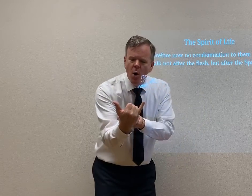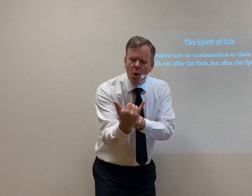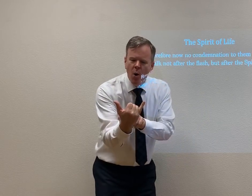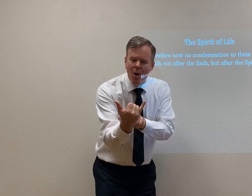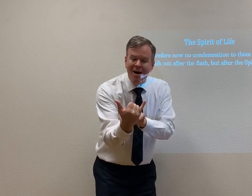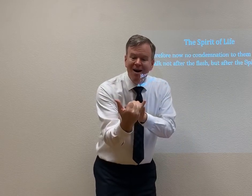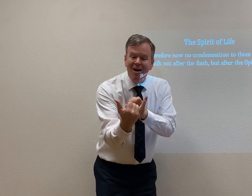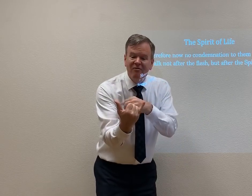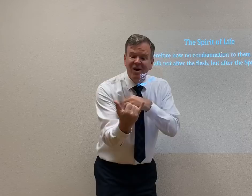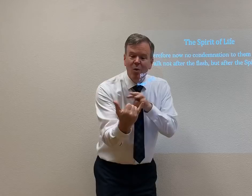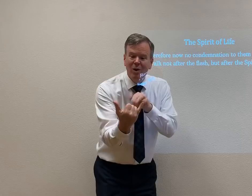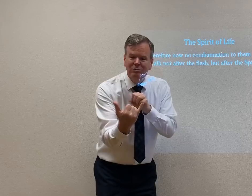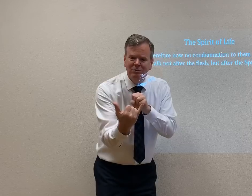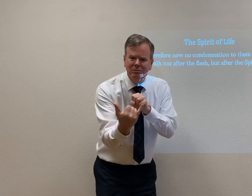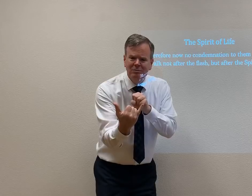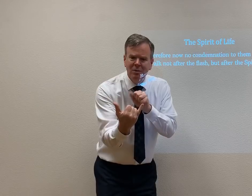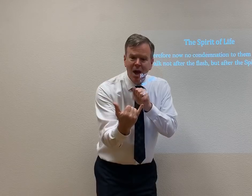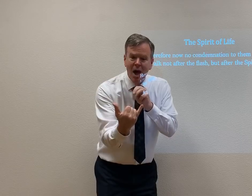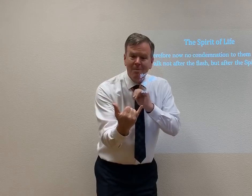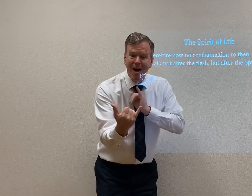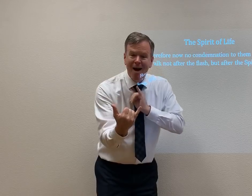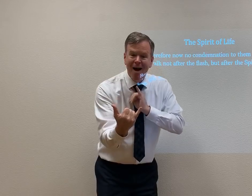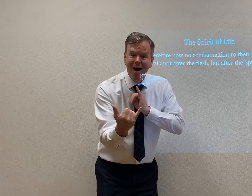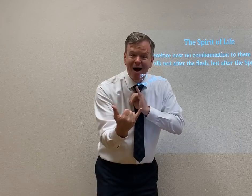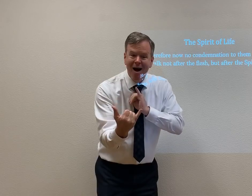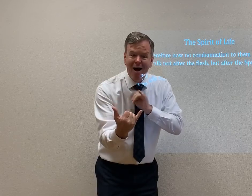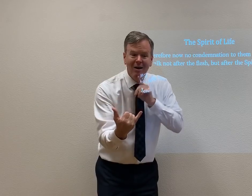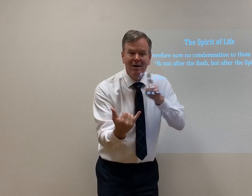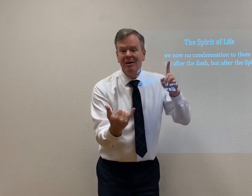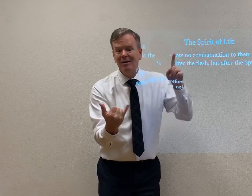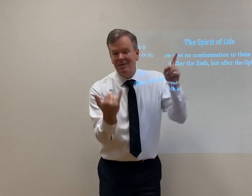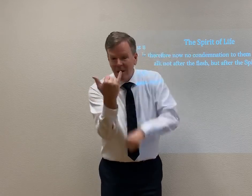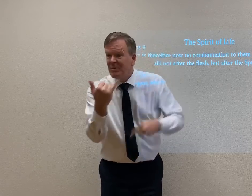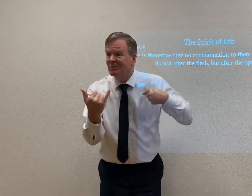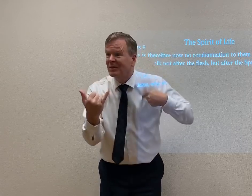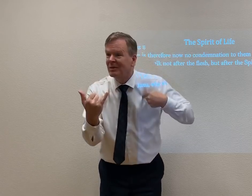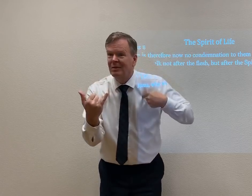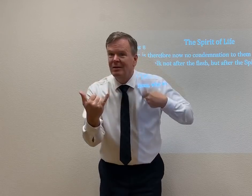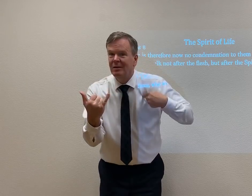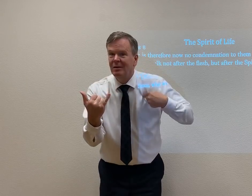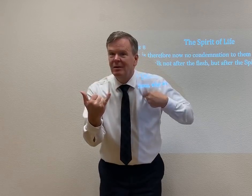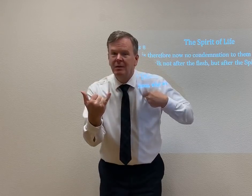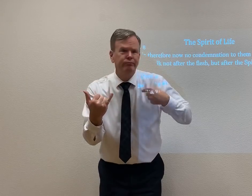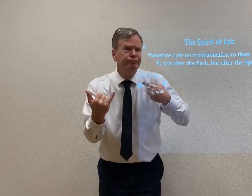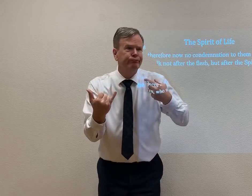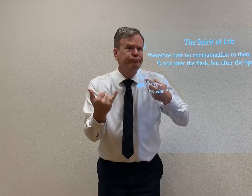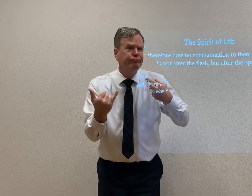Currently. Present tense. If I was, would then I be condemned?